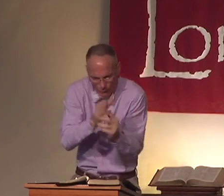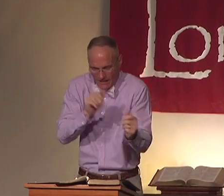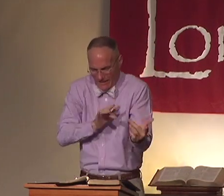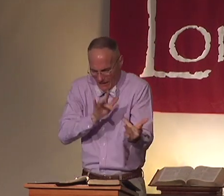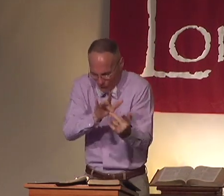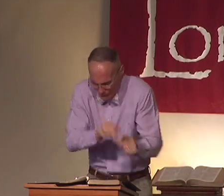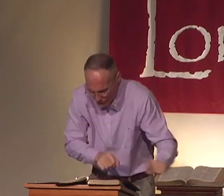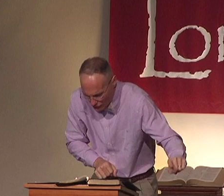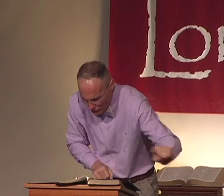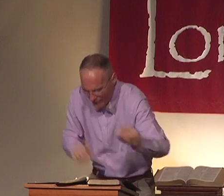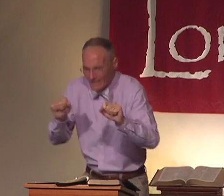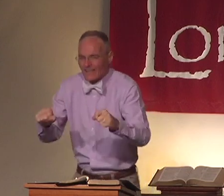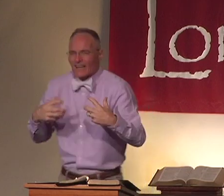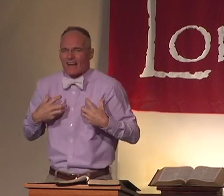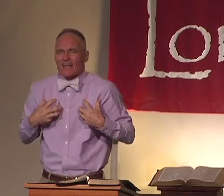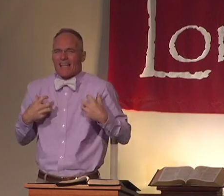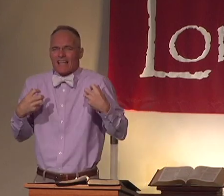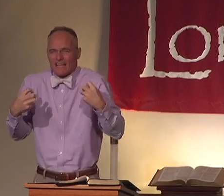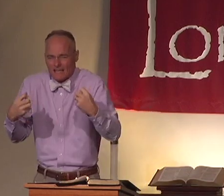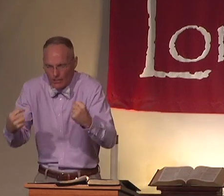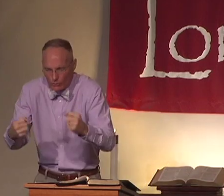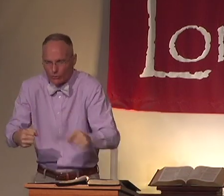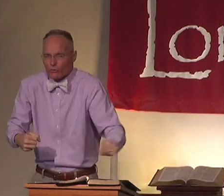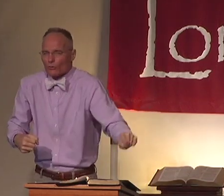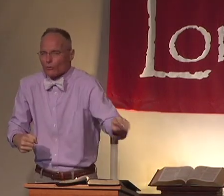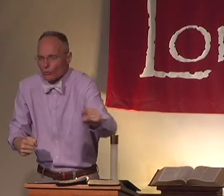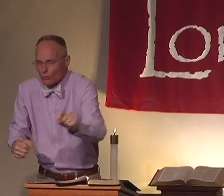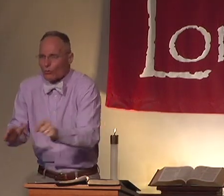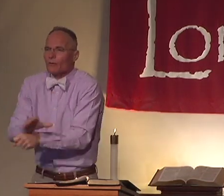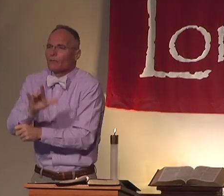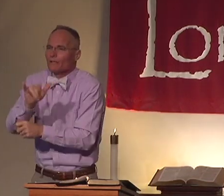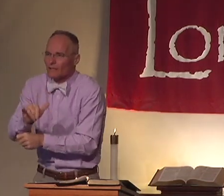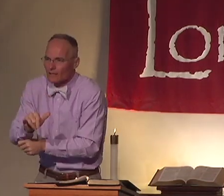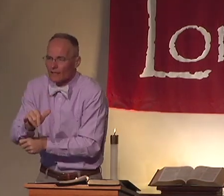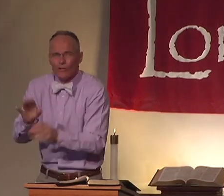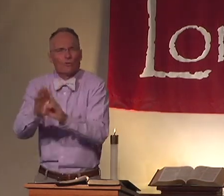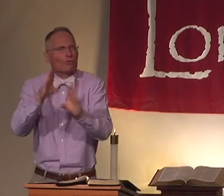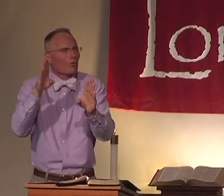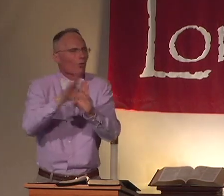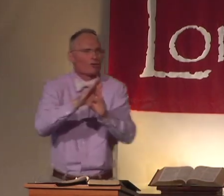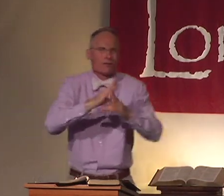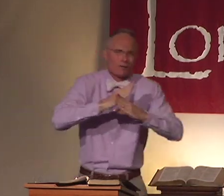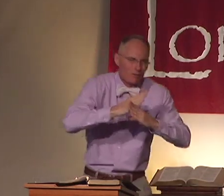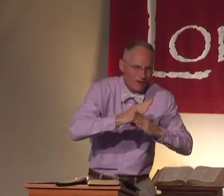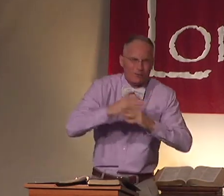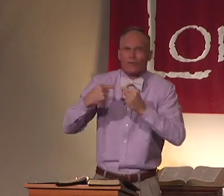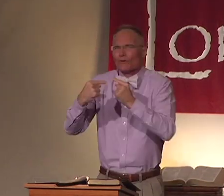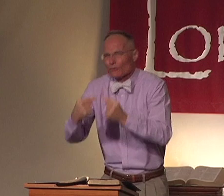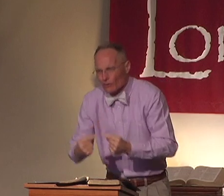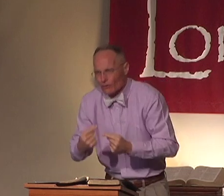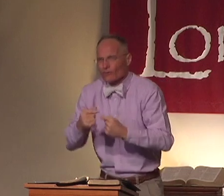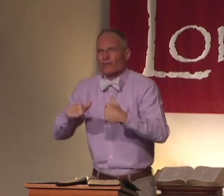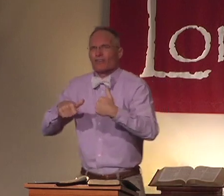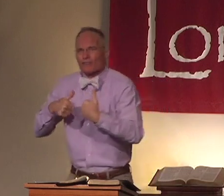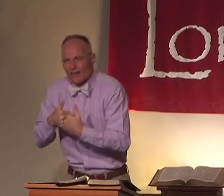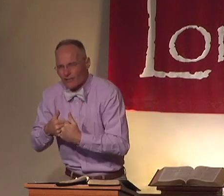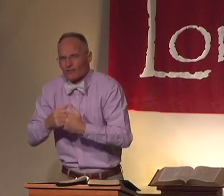get through that, and he can reach you, and he can heal you completely. Those doors, barriers,